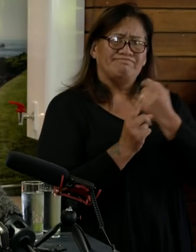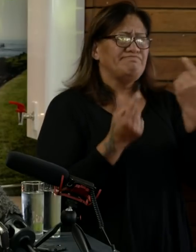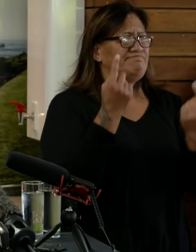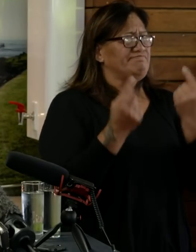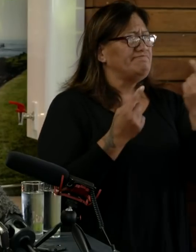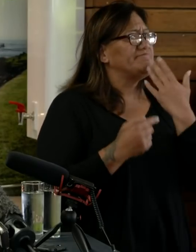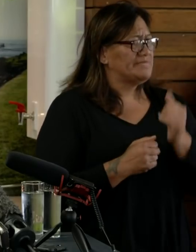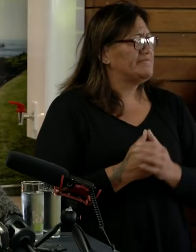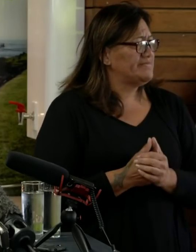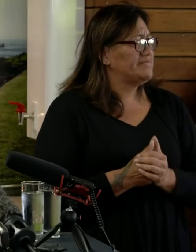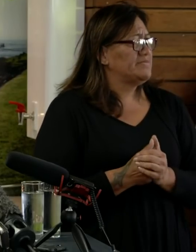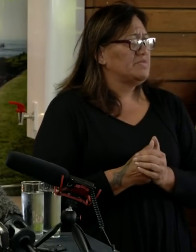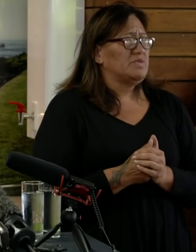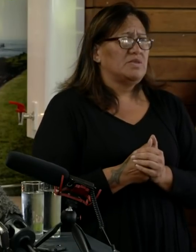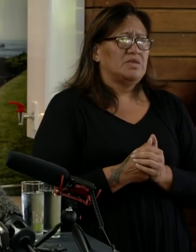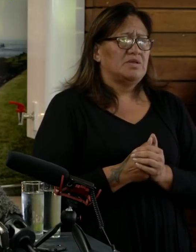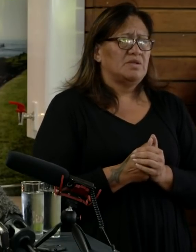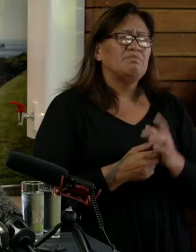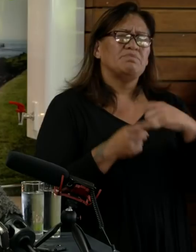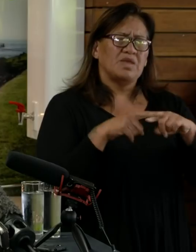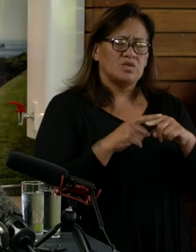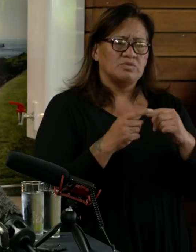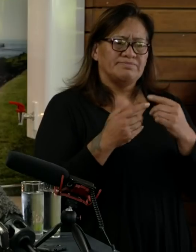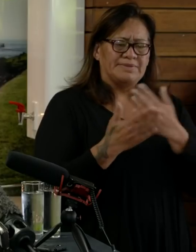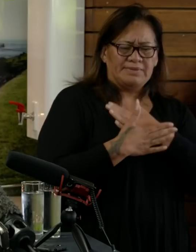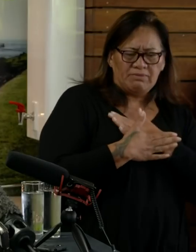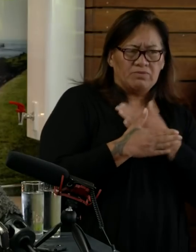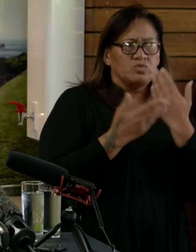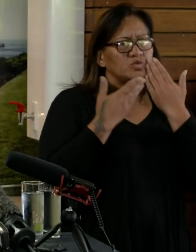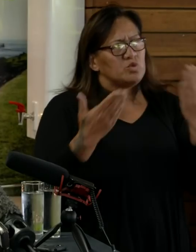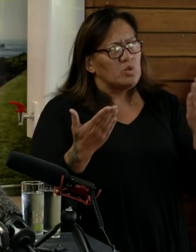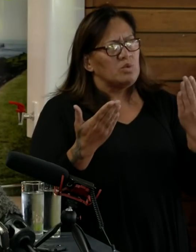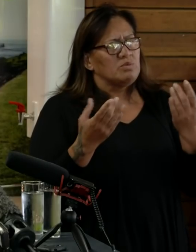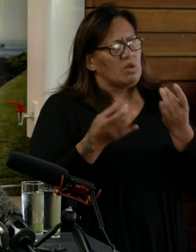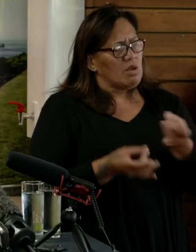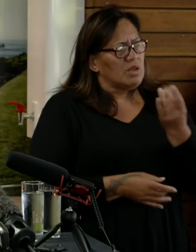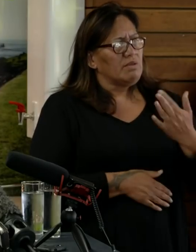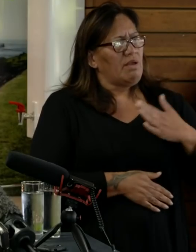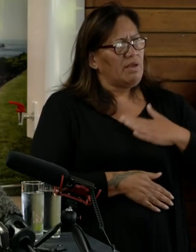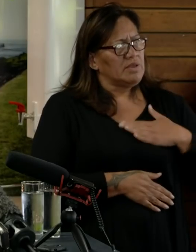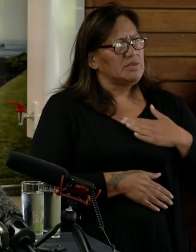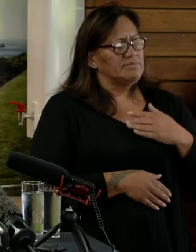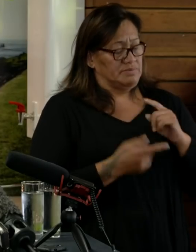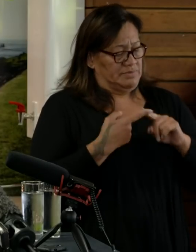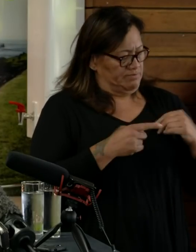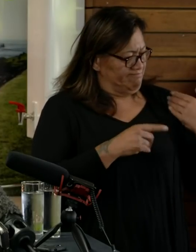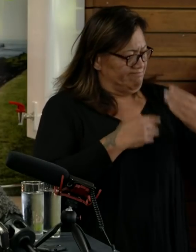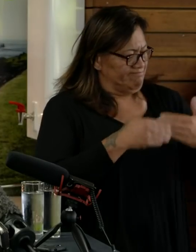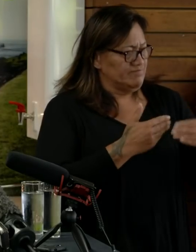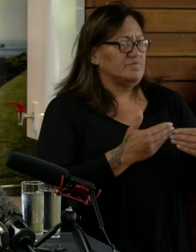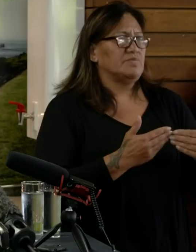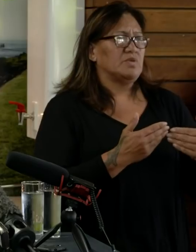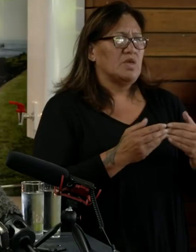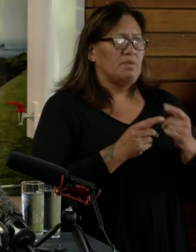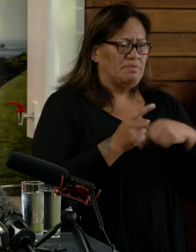another, and let us show one another love and kindness as these efforts continue and